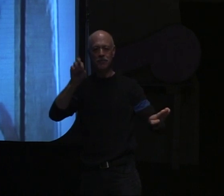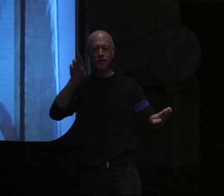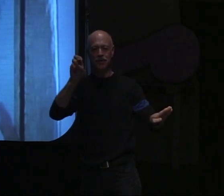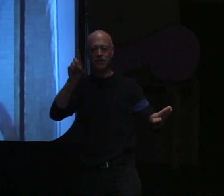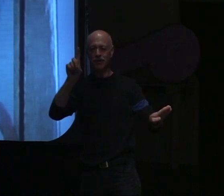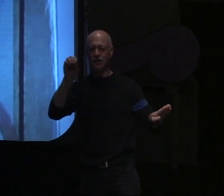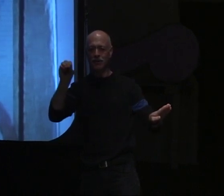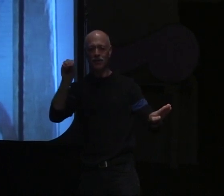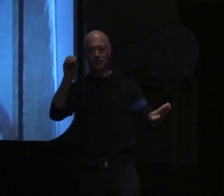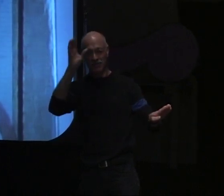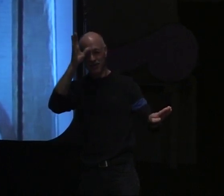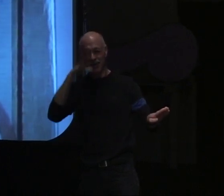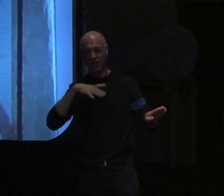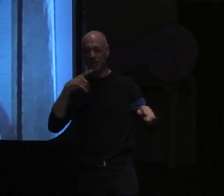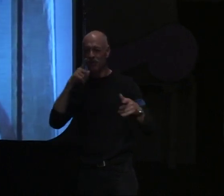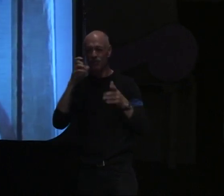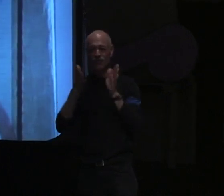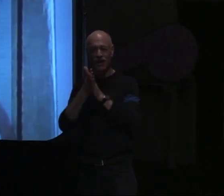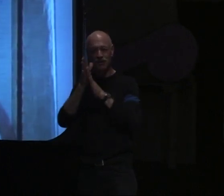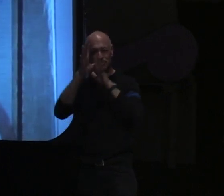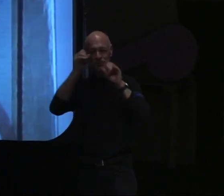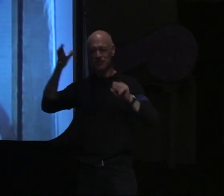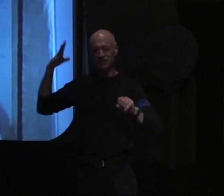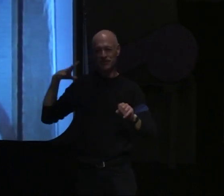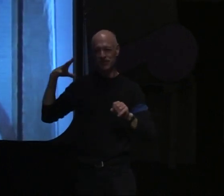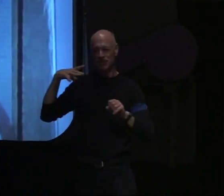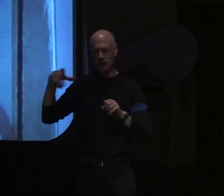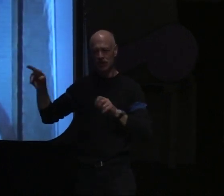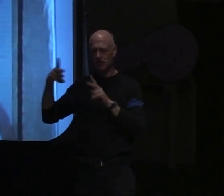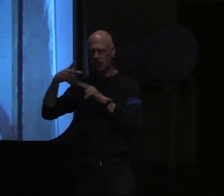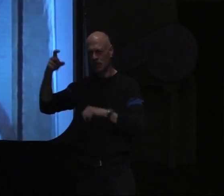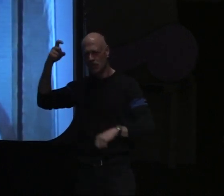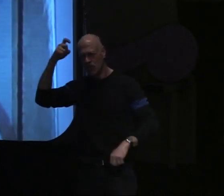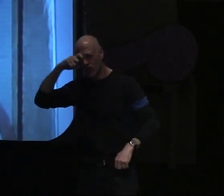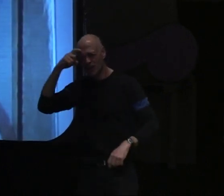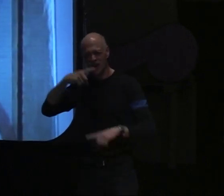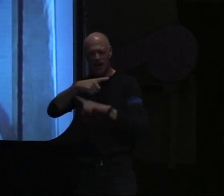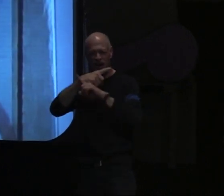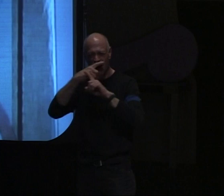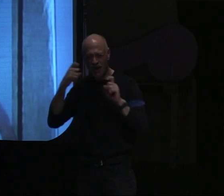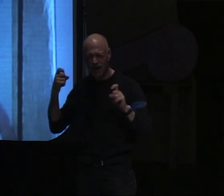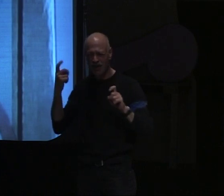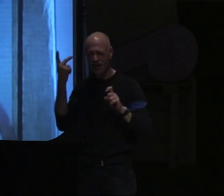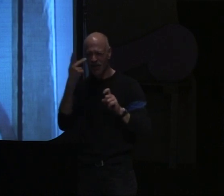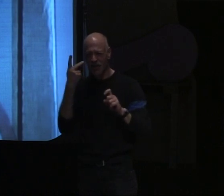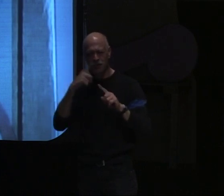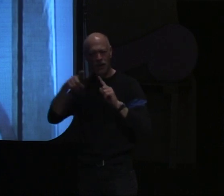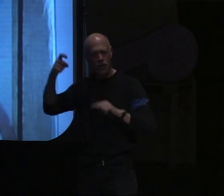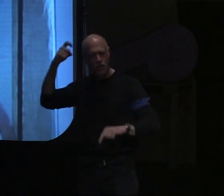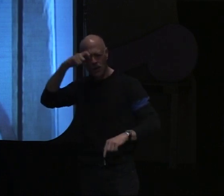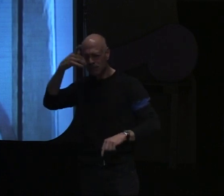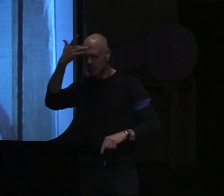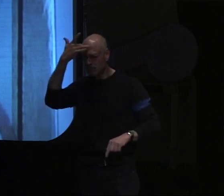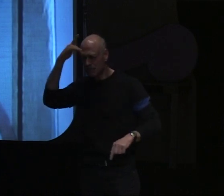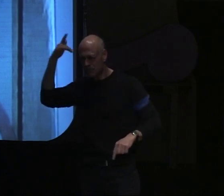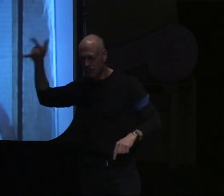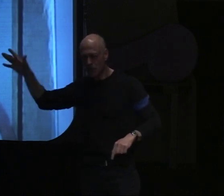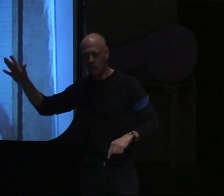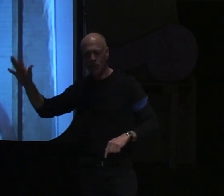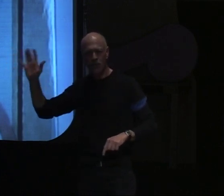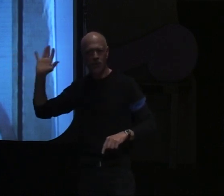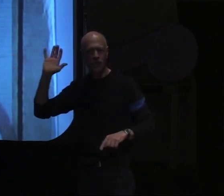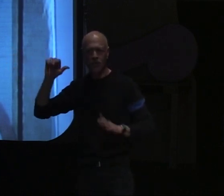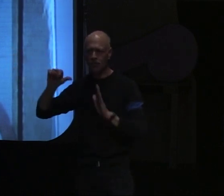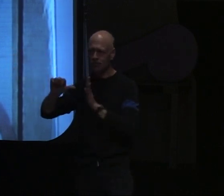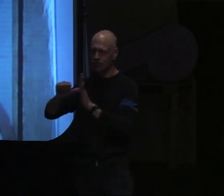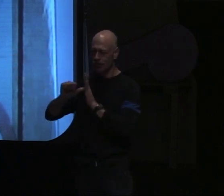different halves of people, and that's what I'm trying to display in this work. During the Deaf President Now,